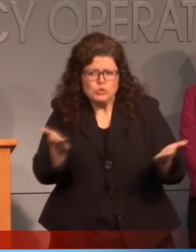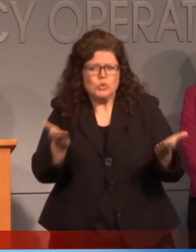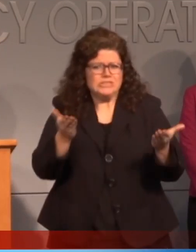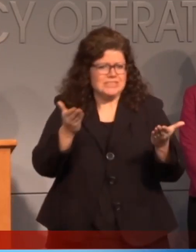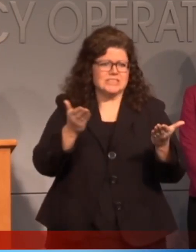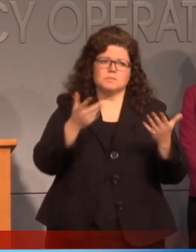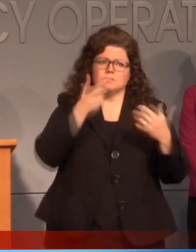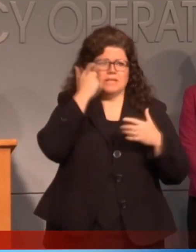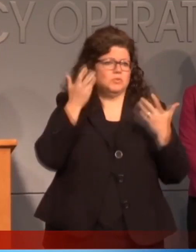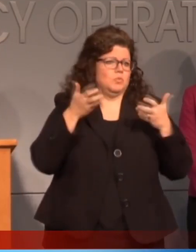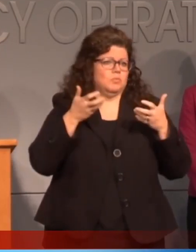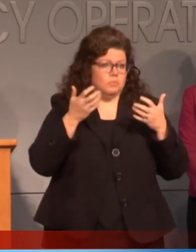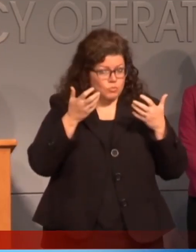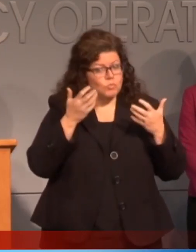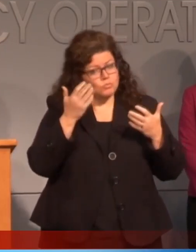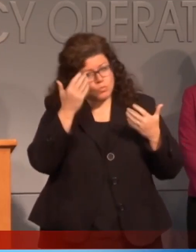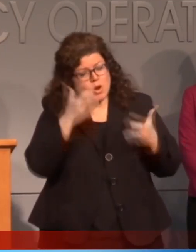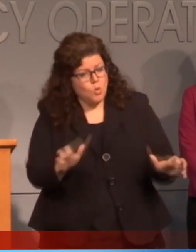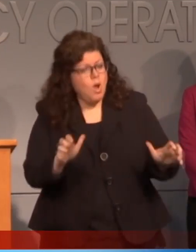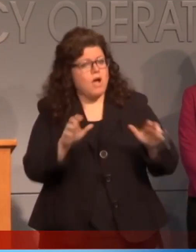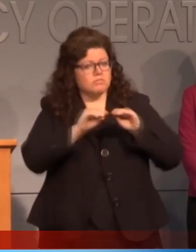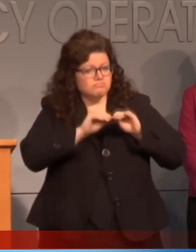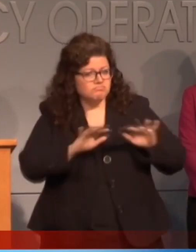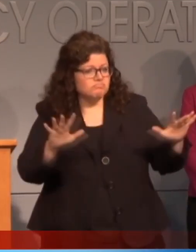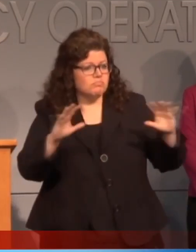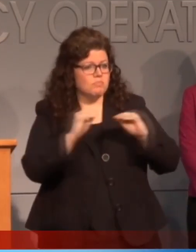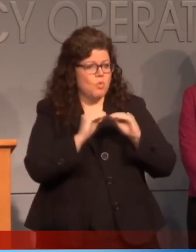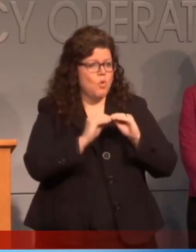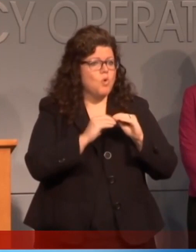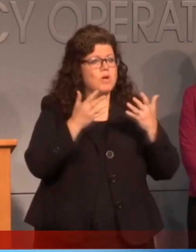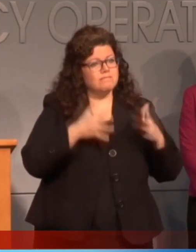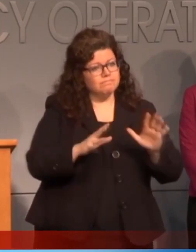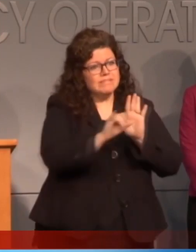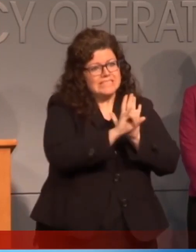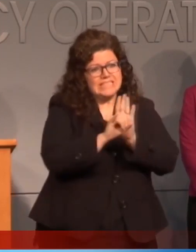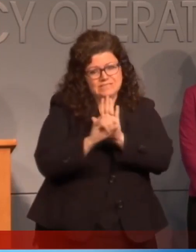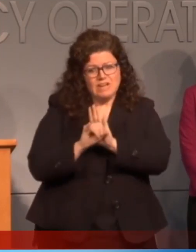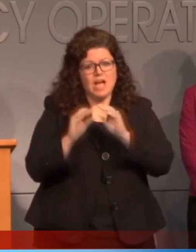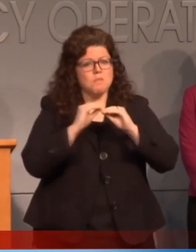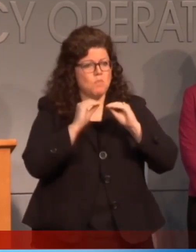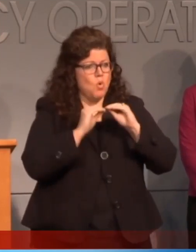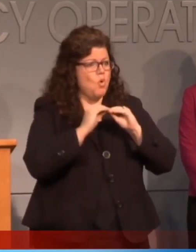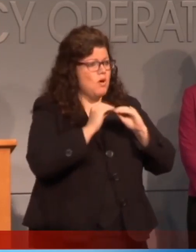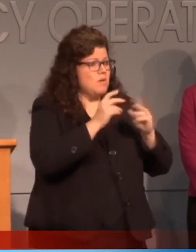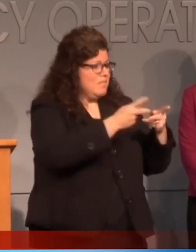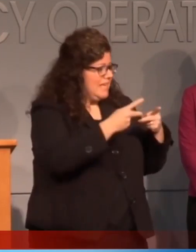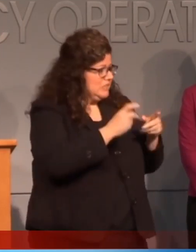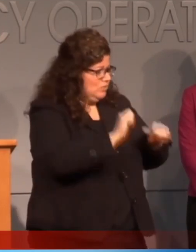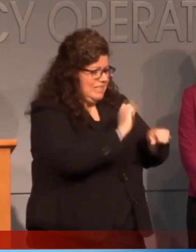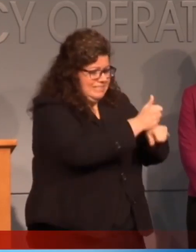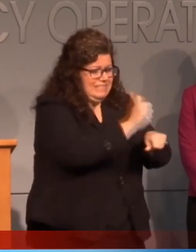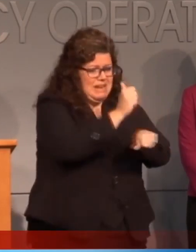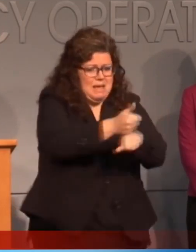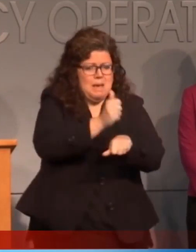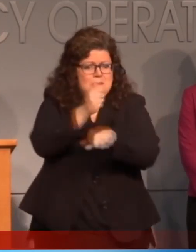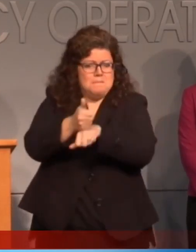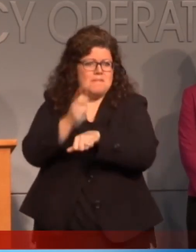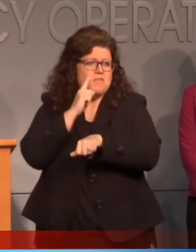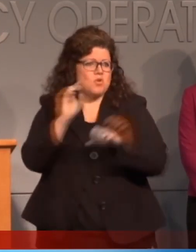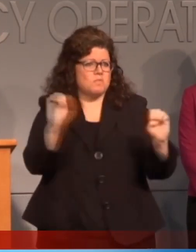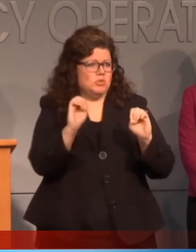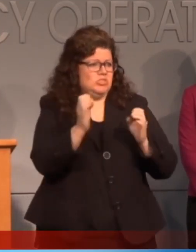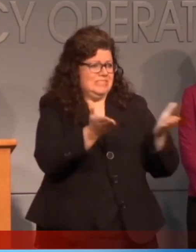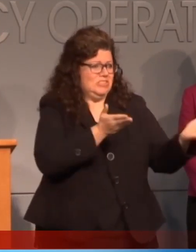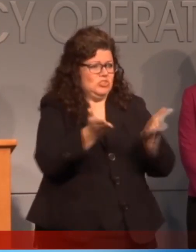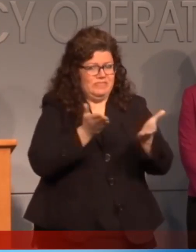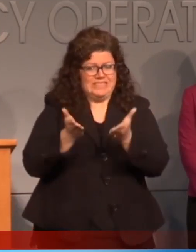coronavirus patients. We are identifying additional facilities we can use as emergency medical centers.